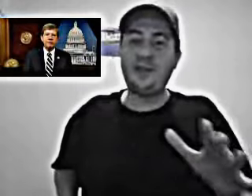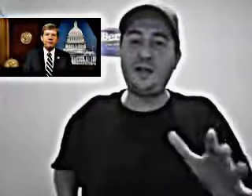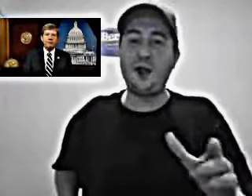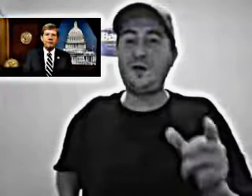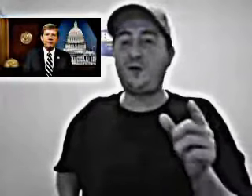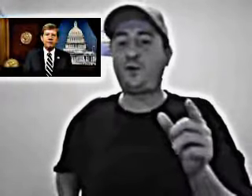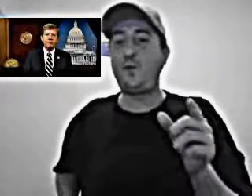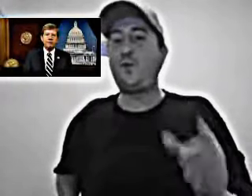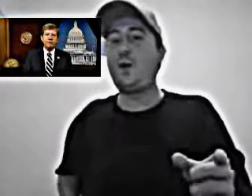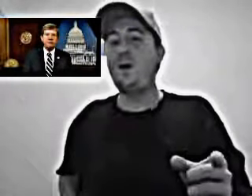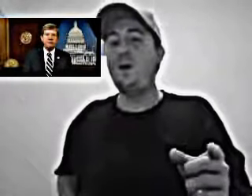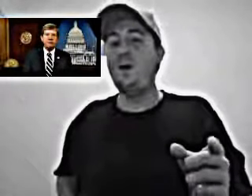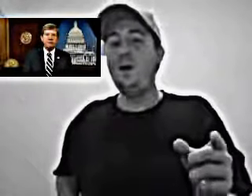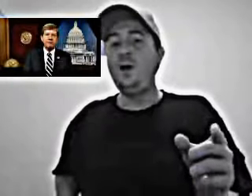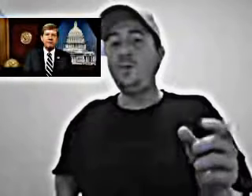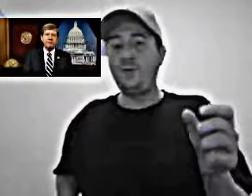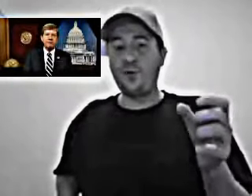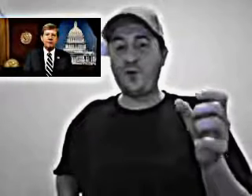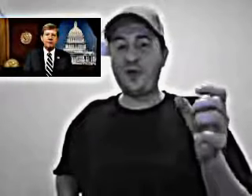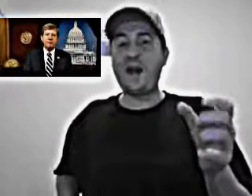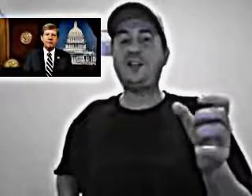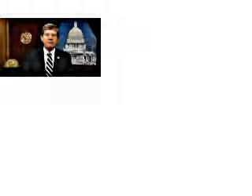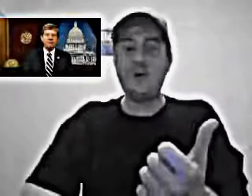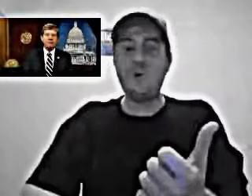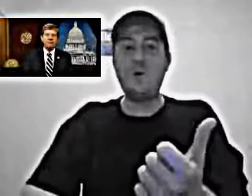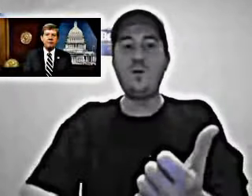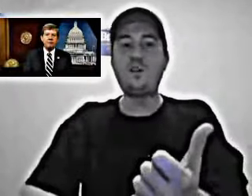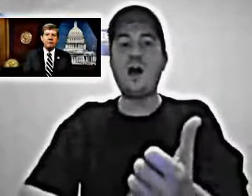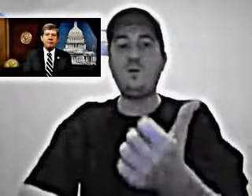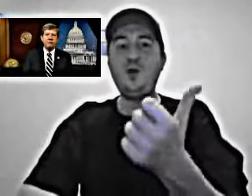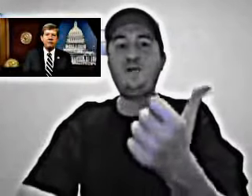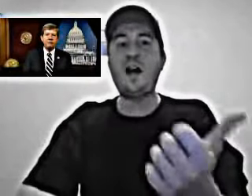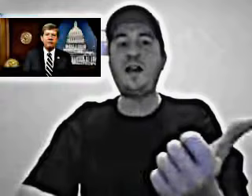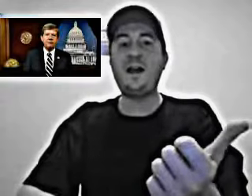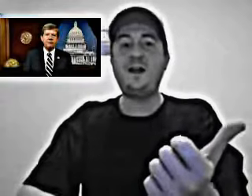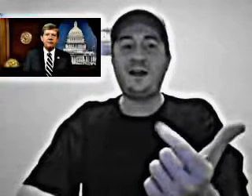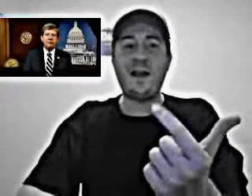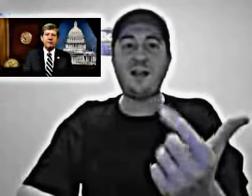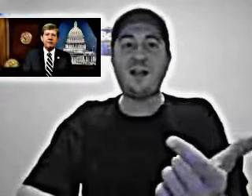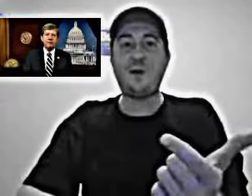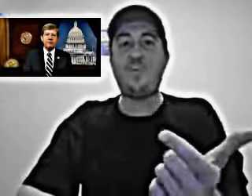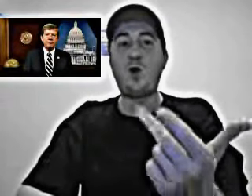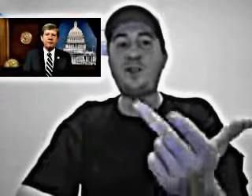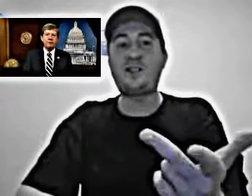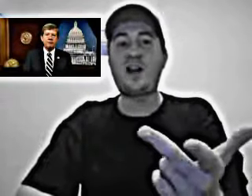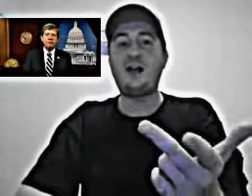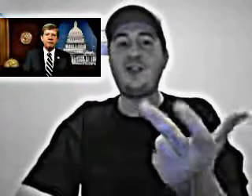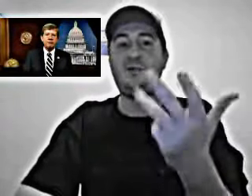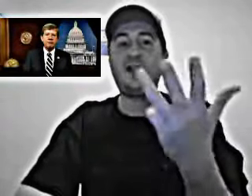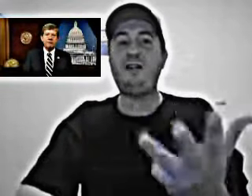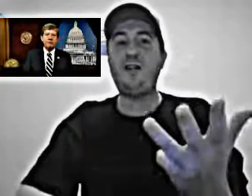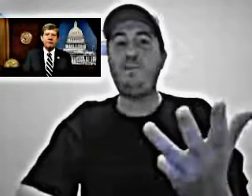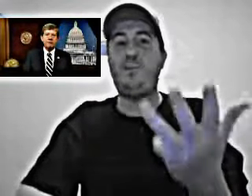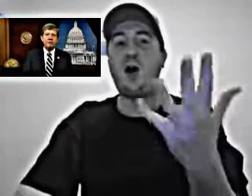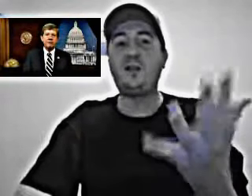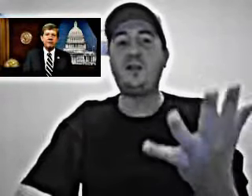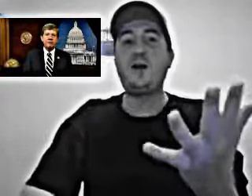need to know if you're from Pueblo but for the national more time you have Diana to get Jared Polis Scott Tipton Ken Buck Doug